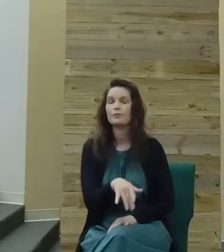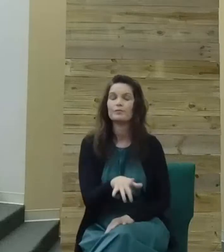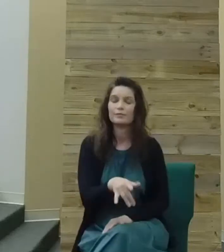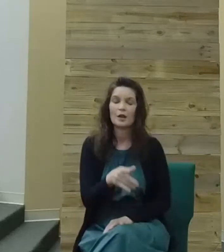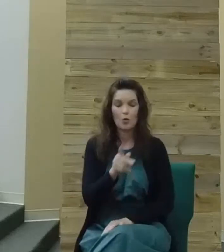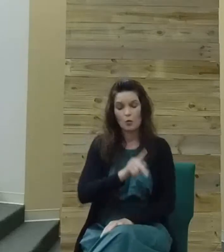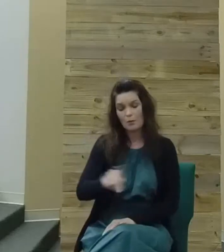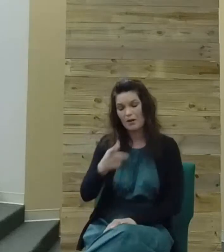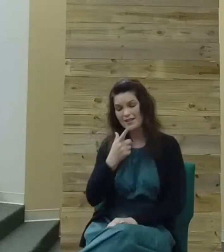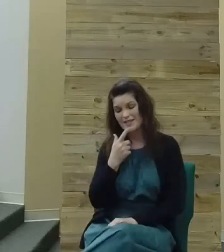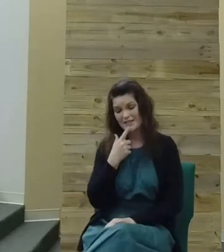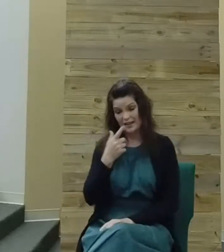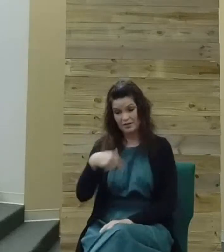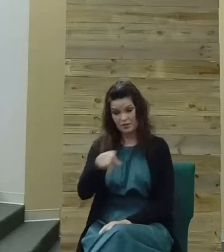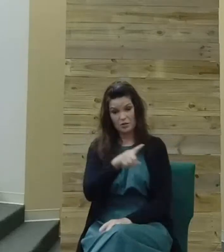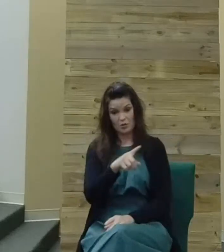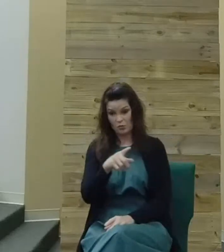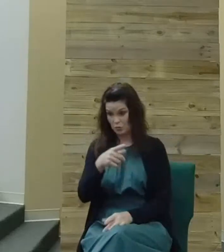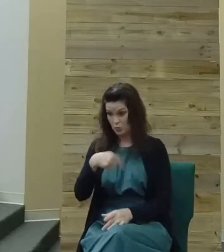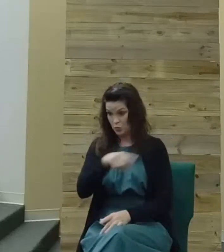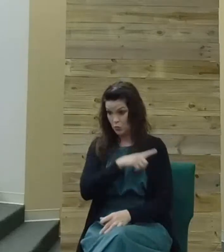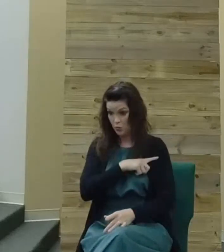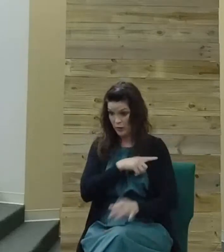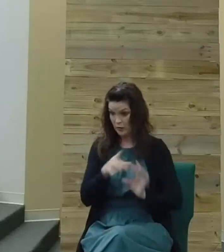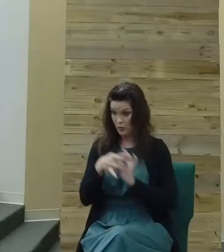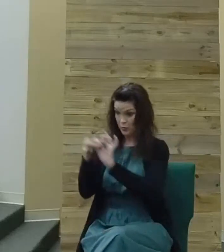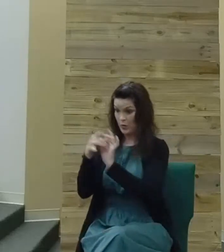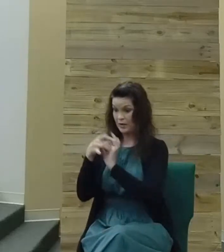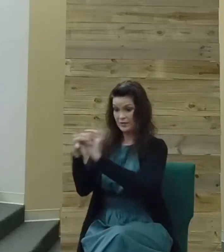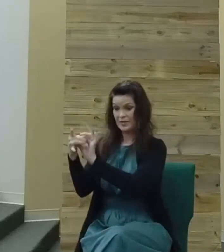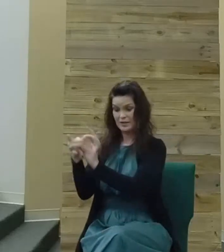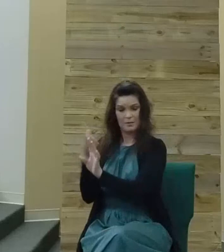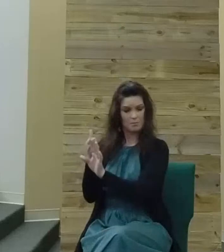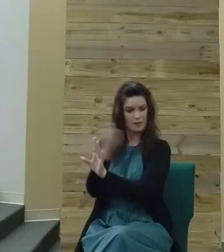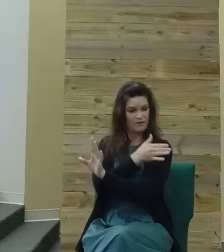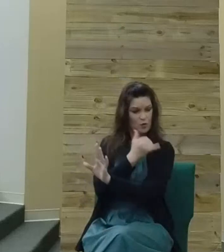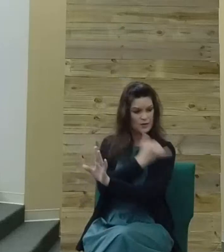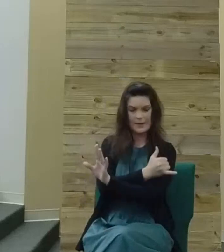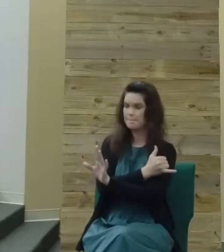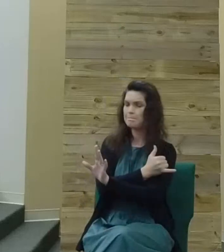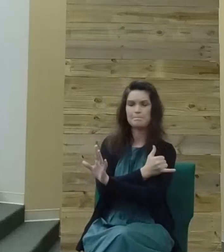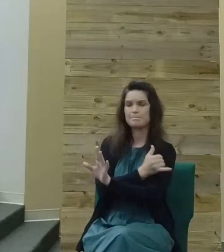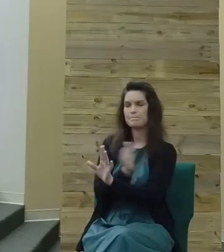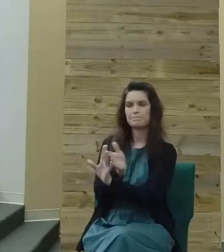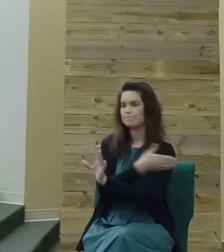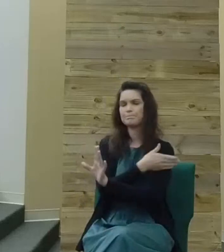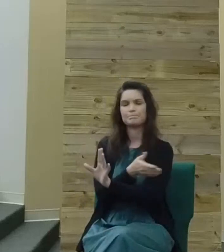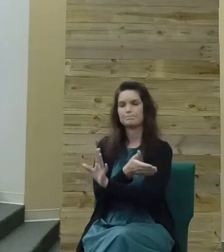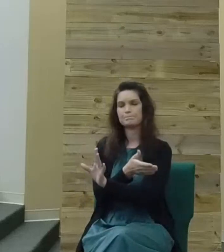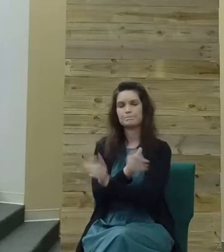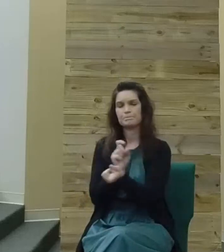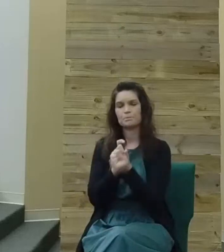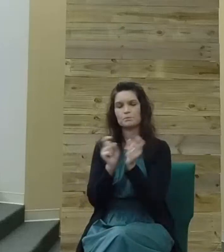Paul is saying here is that when you're reconciled to God, you're not who you were.